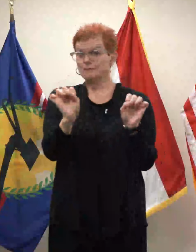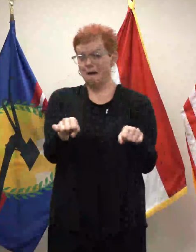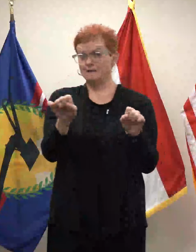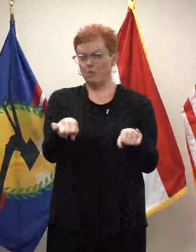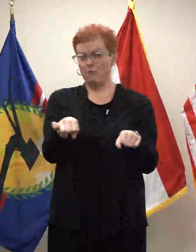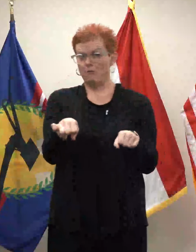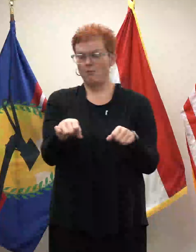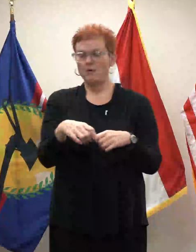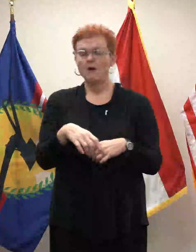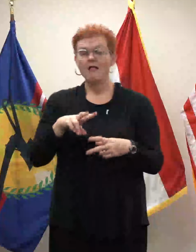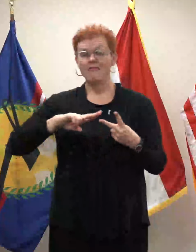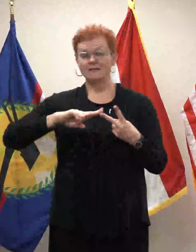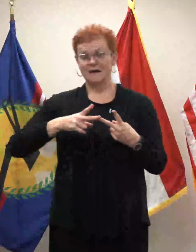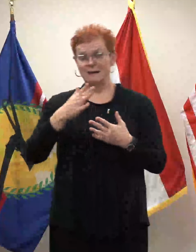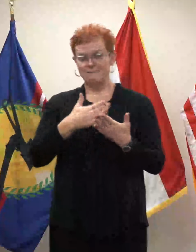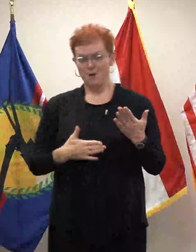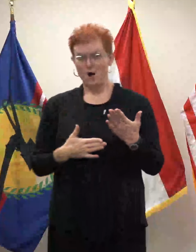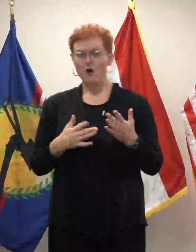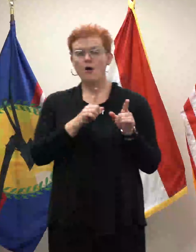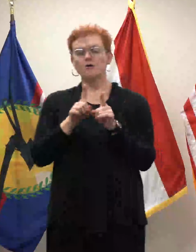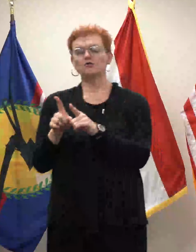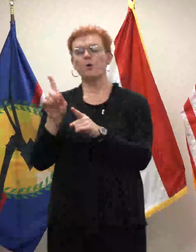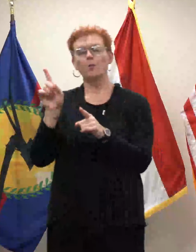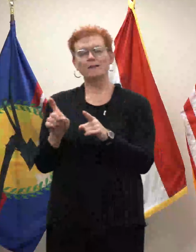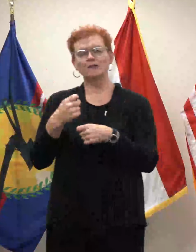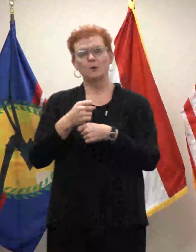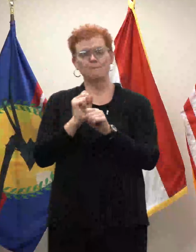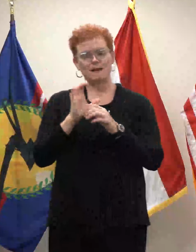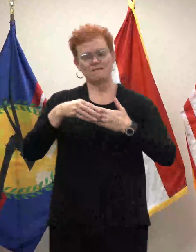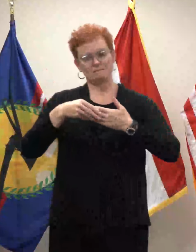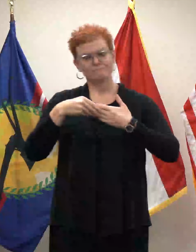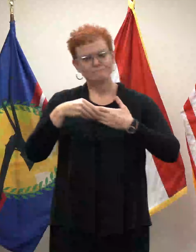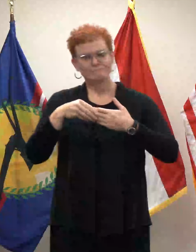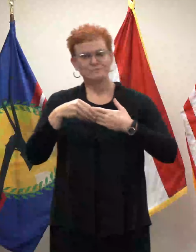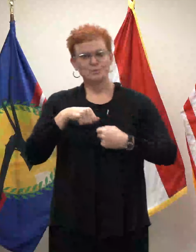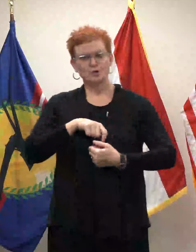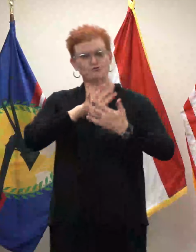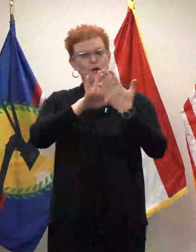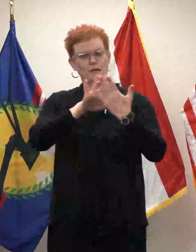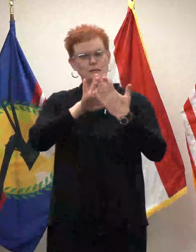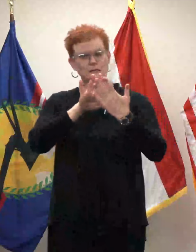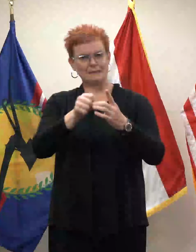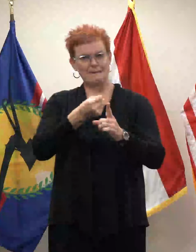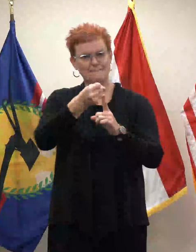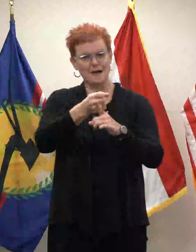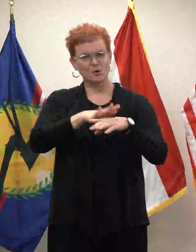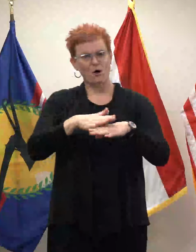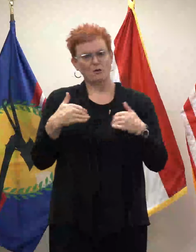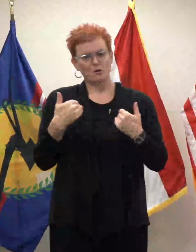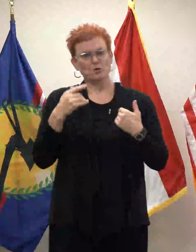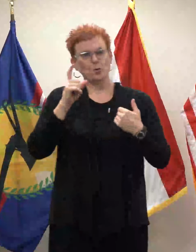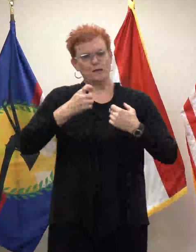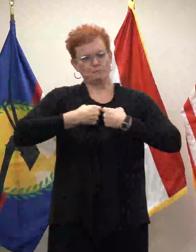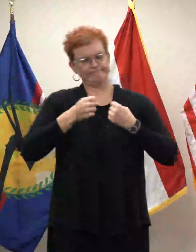possible. The second piece of this is that we also need to make allowances to address the impact on our youth. We need to